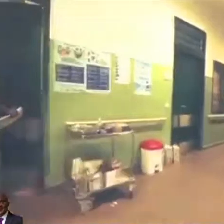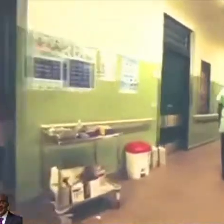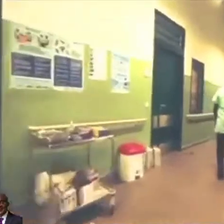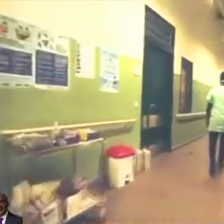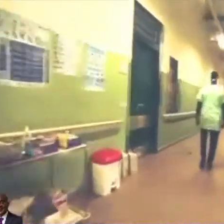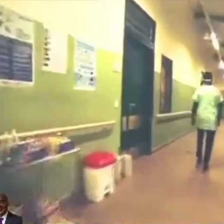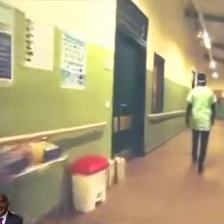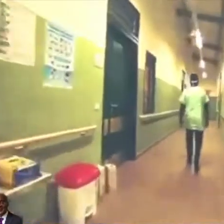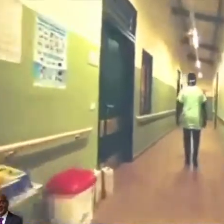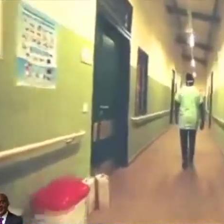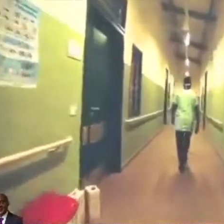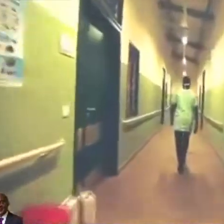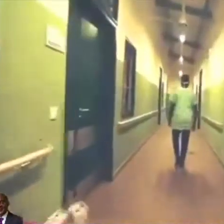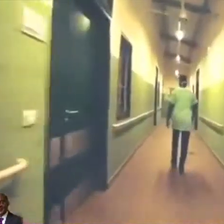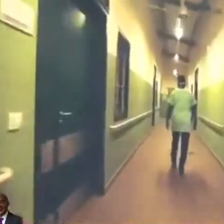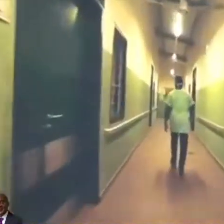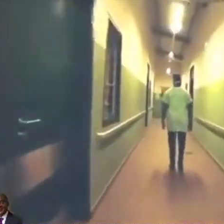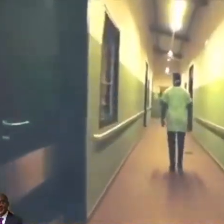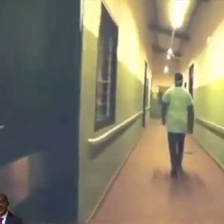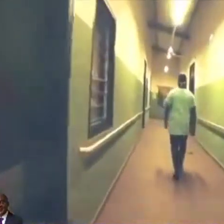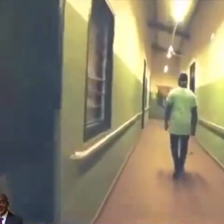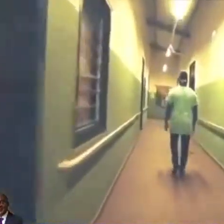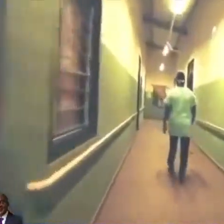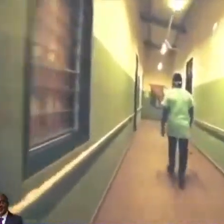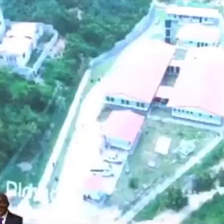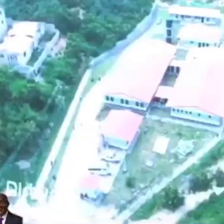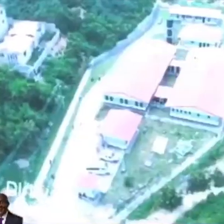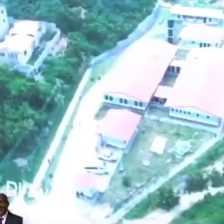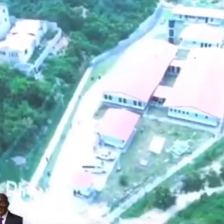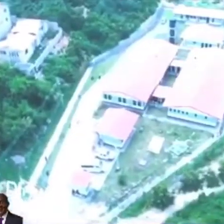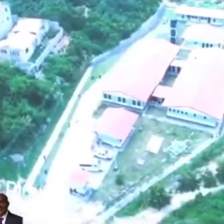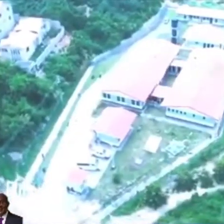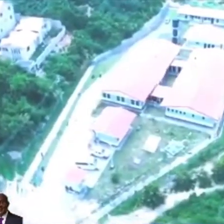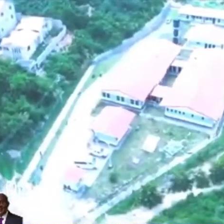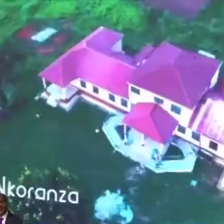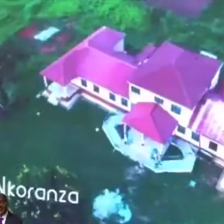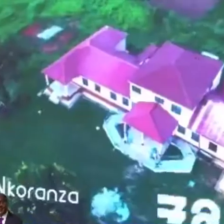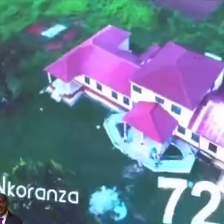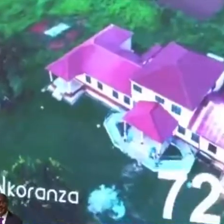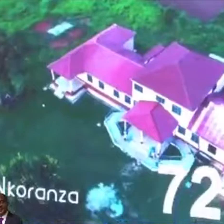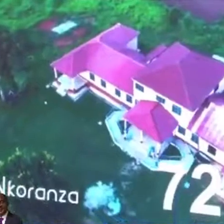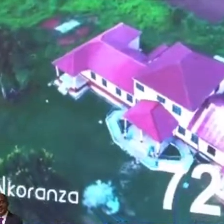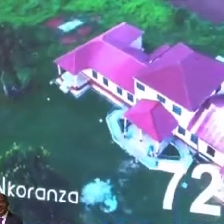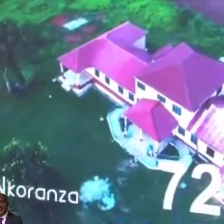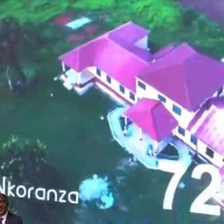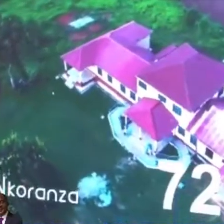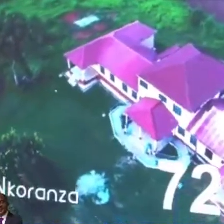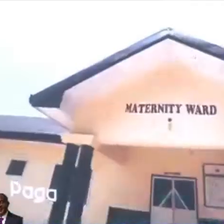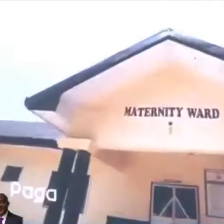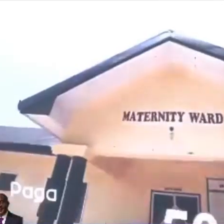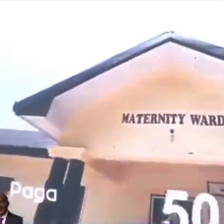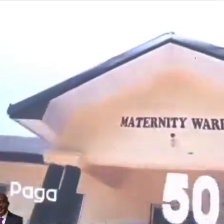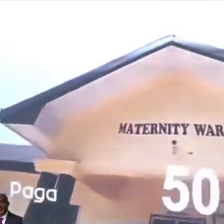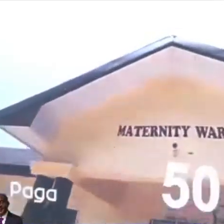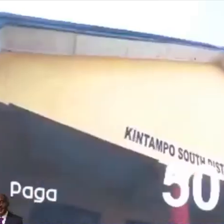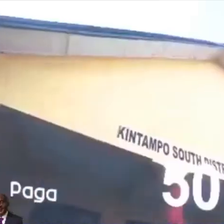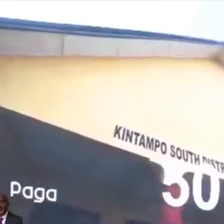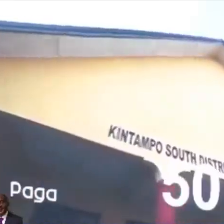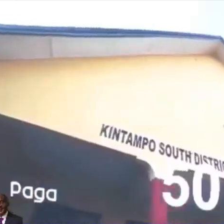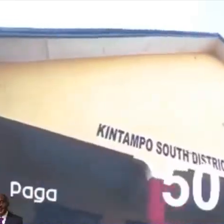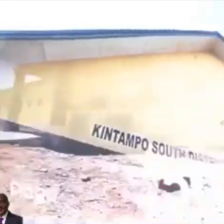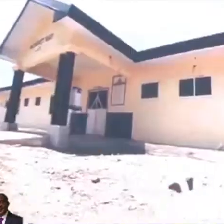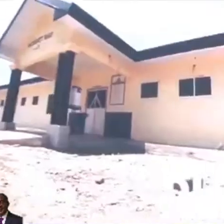follow. Because the government sees this clearly, it has built over 72 clinics plus